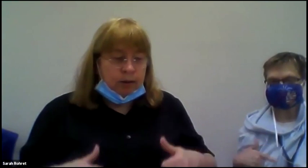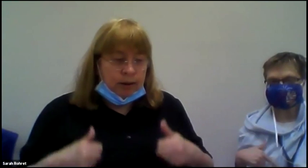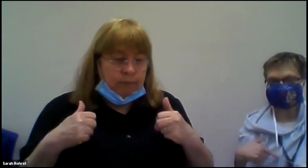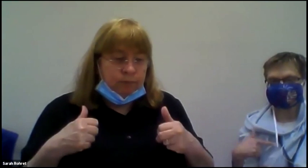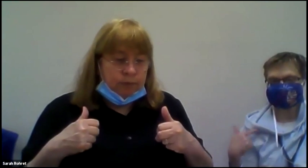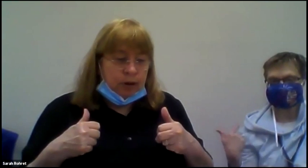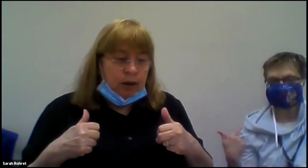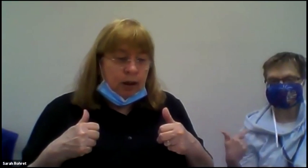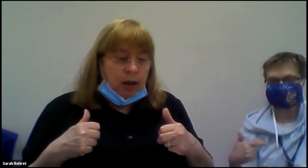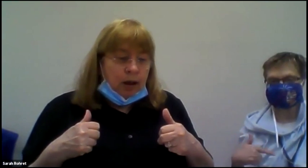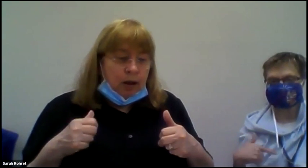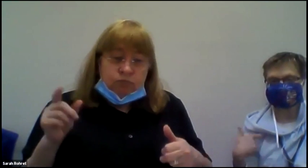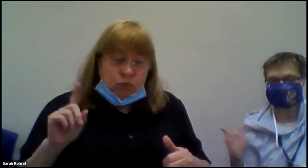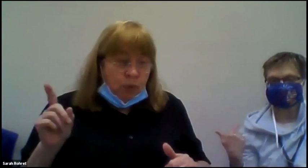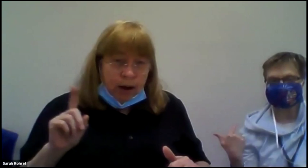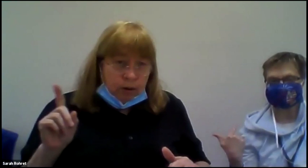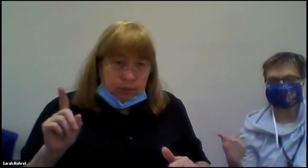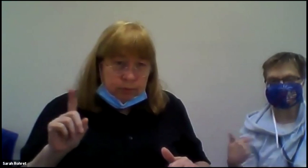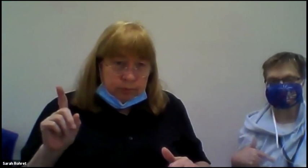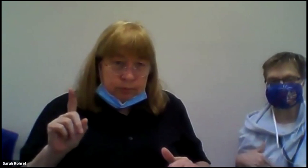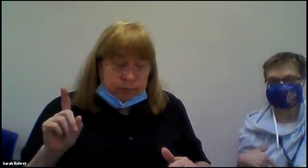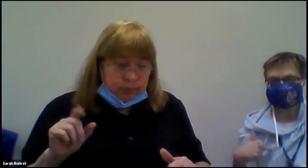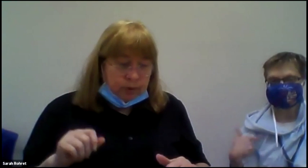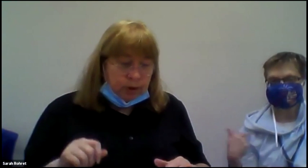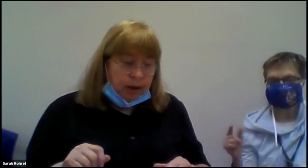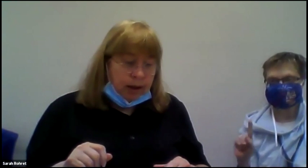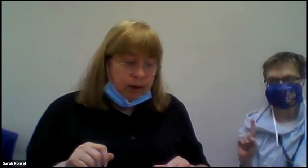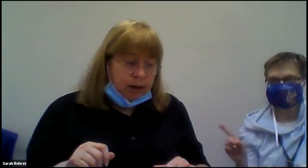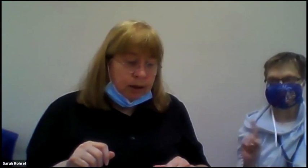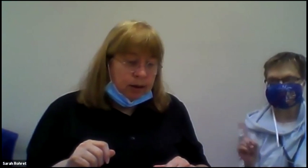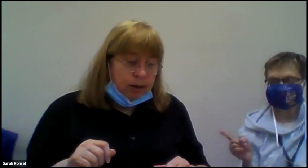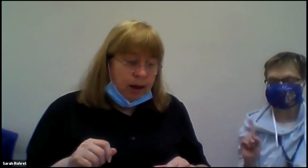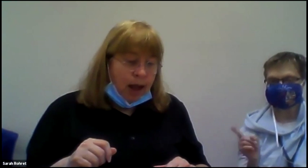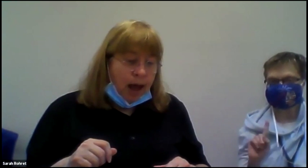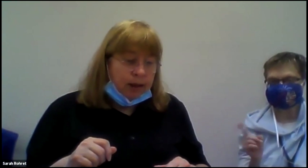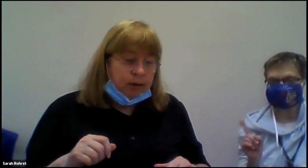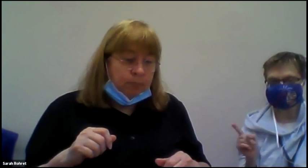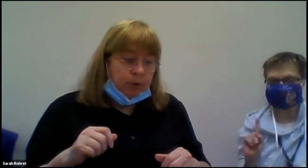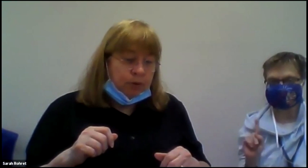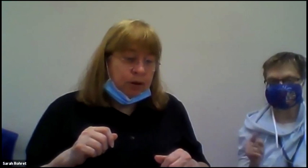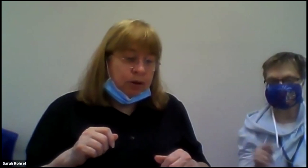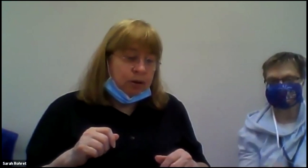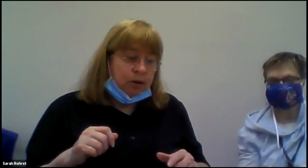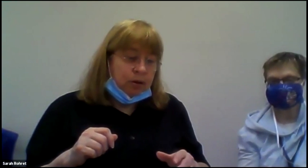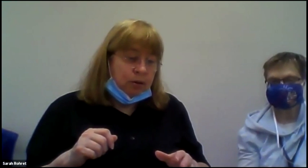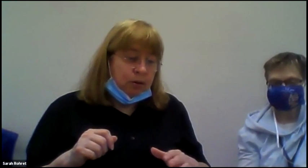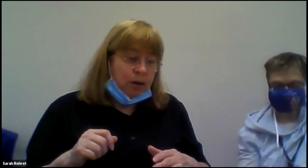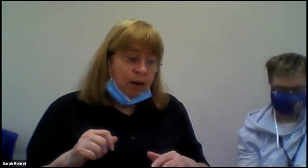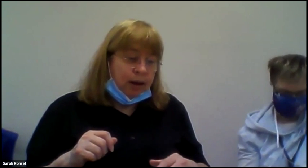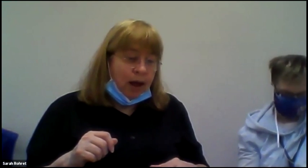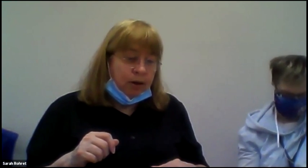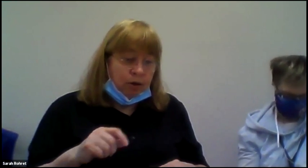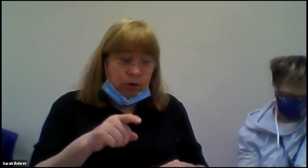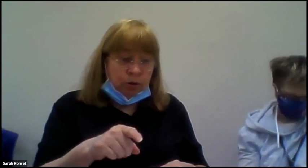live. Where? And then ask the person how they got you.